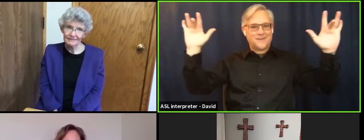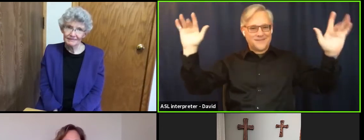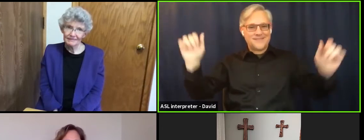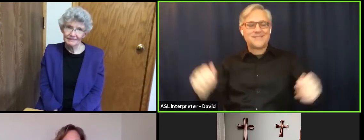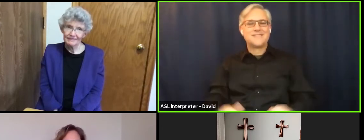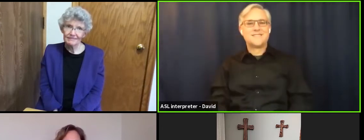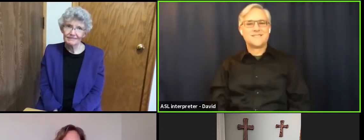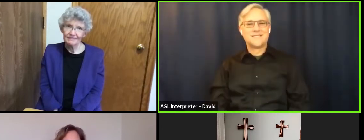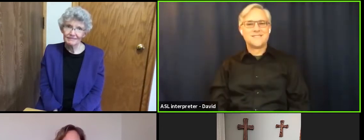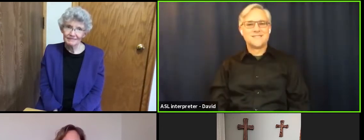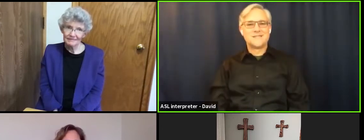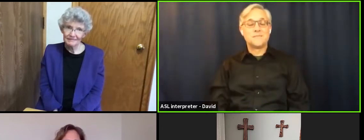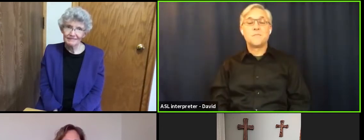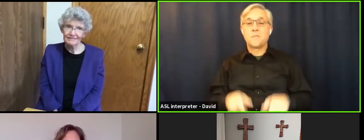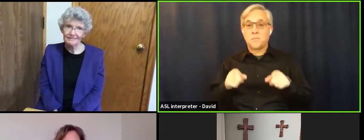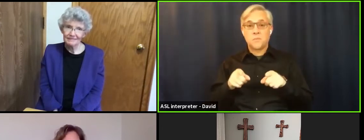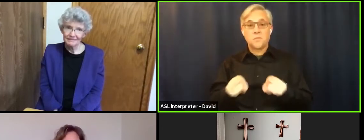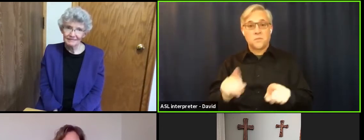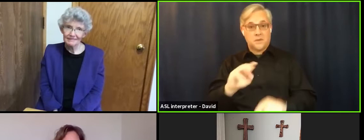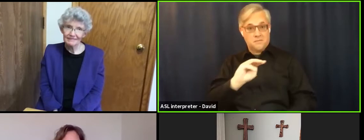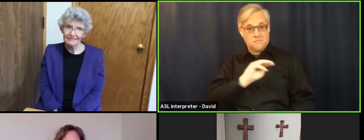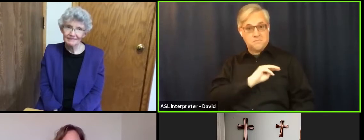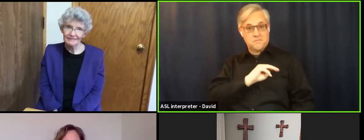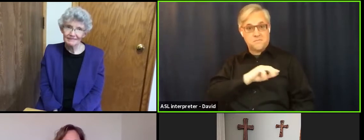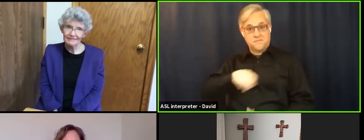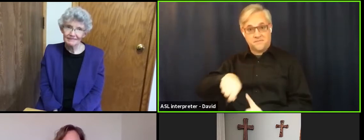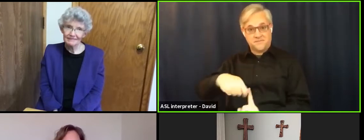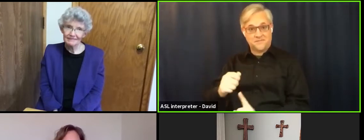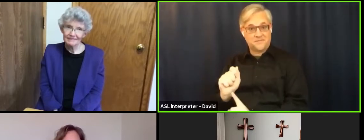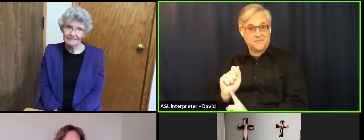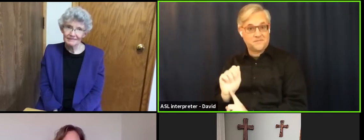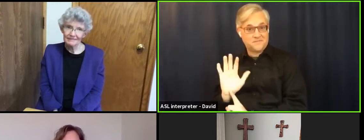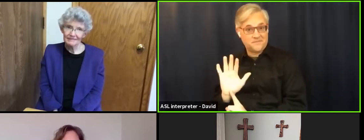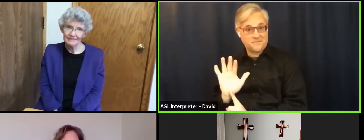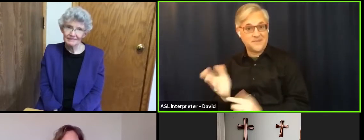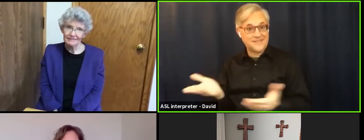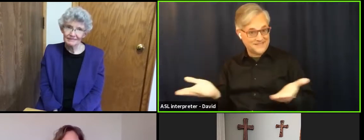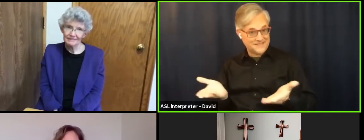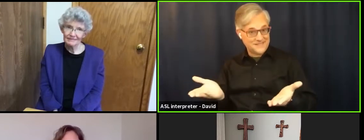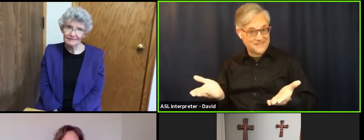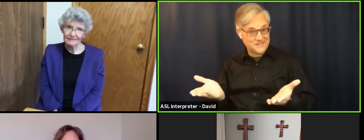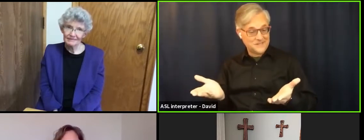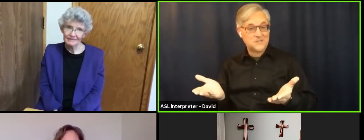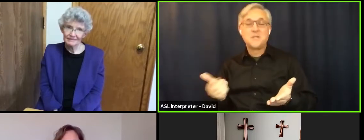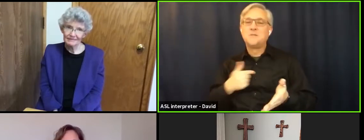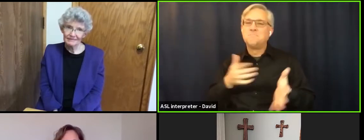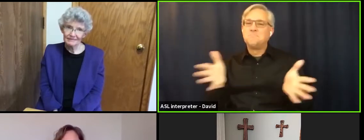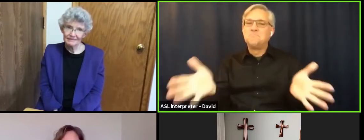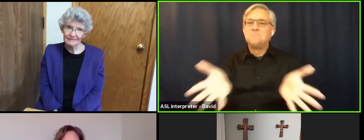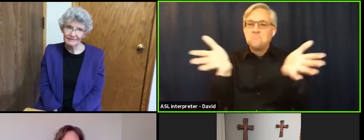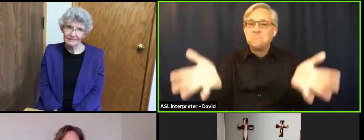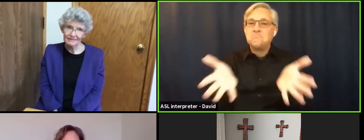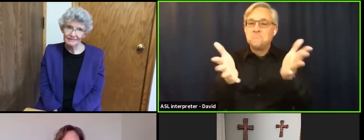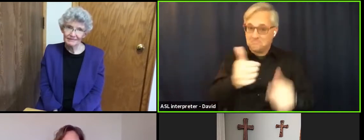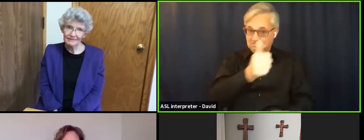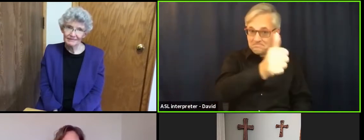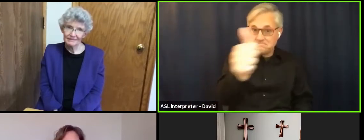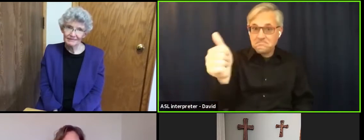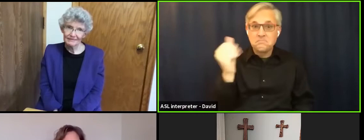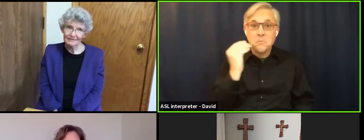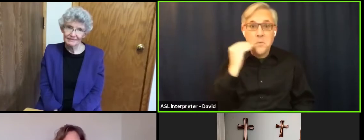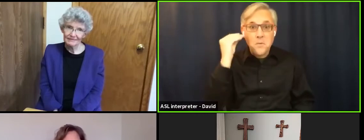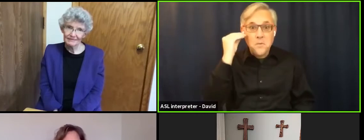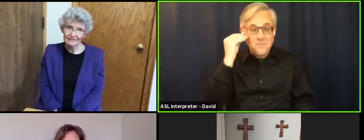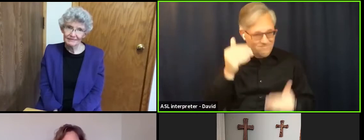So as I light the candle here, I invite you all to gather a candle and light a candle in your